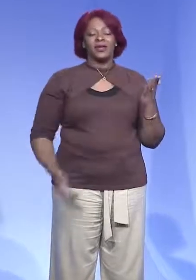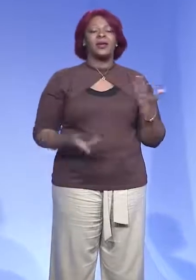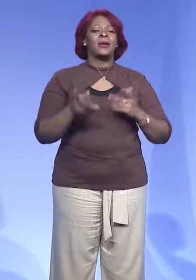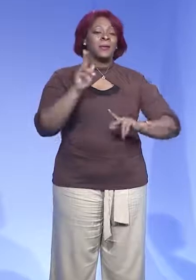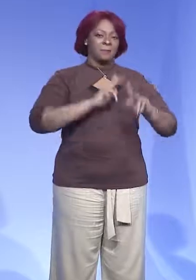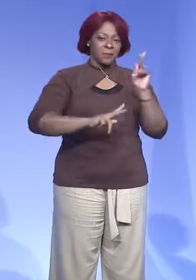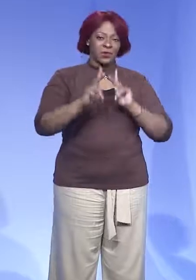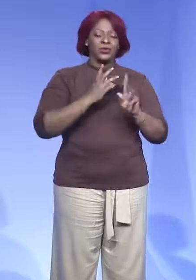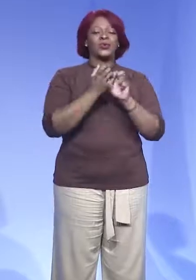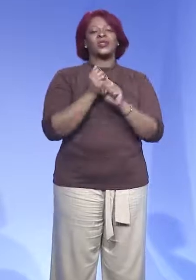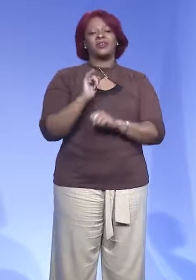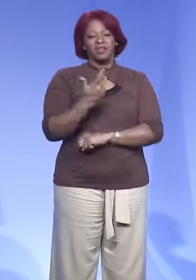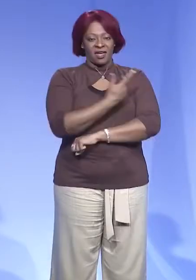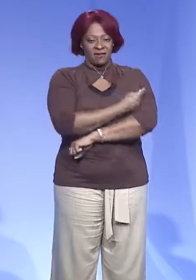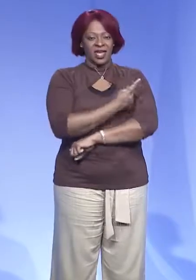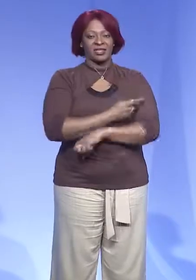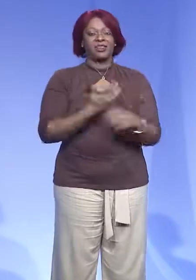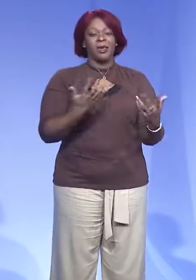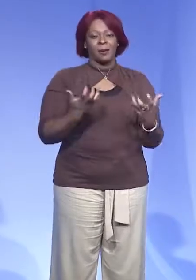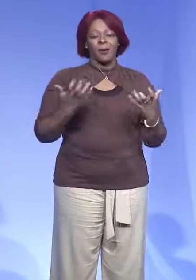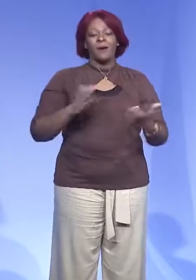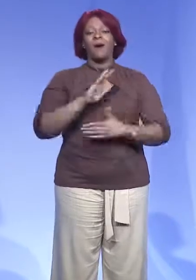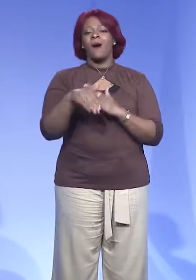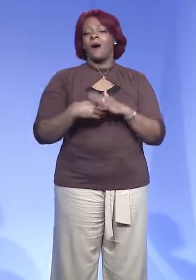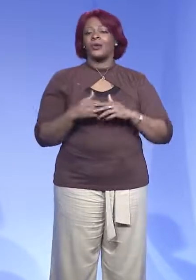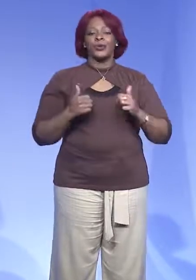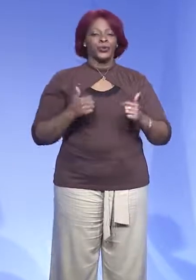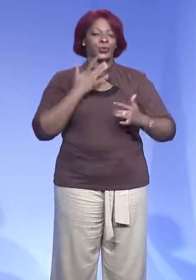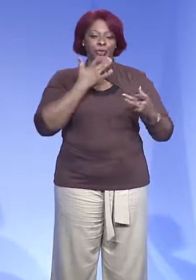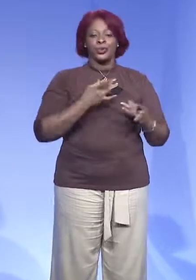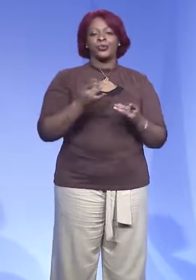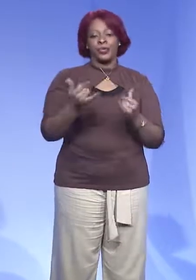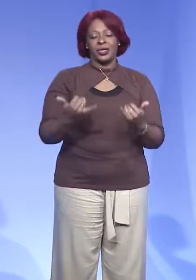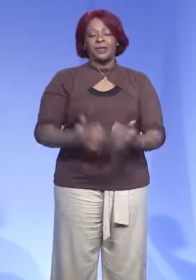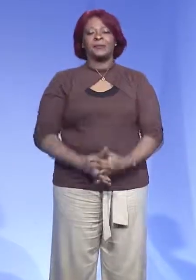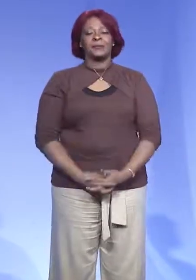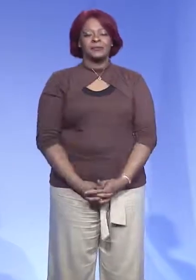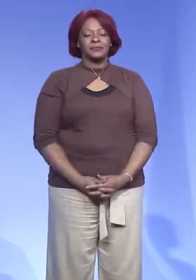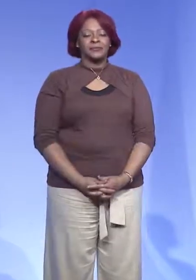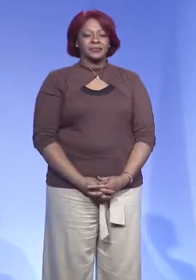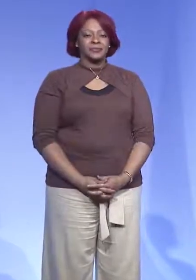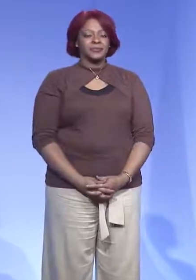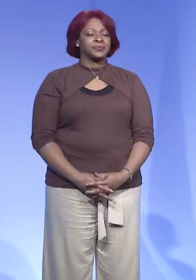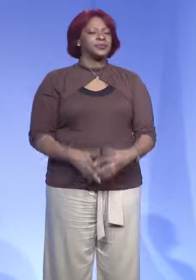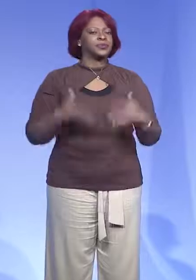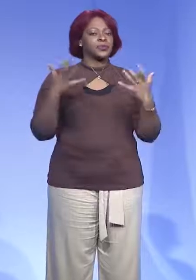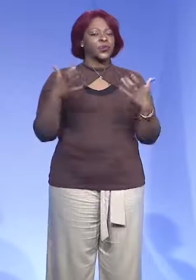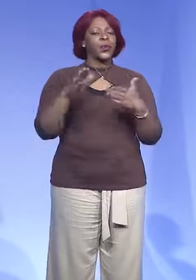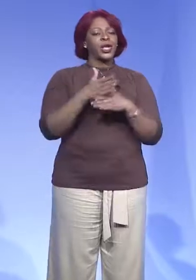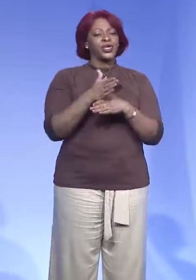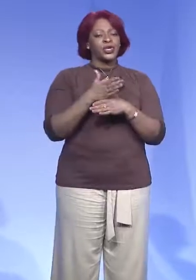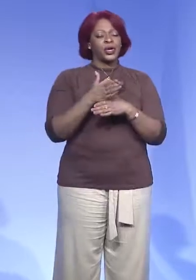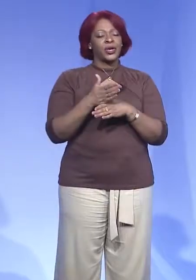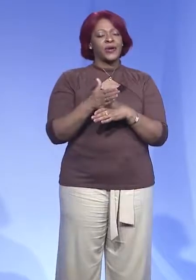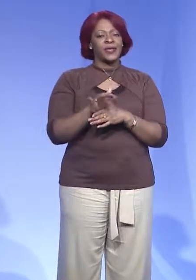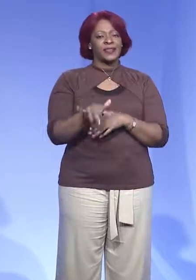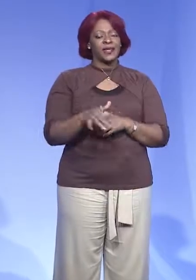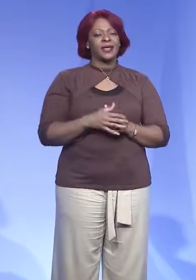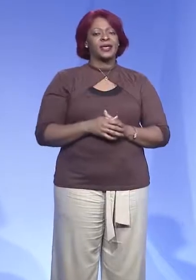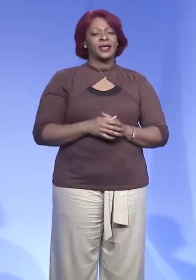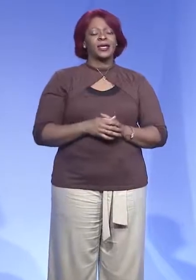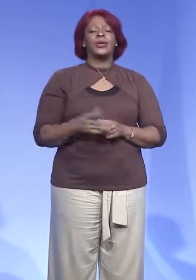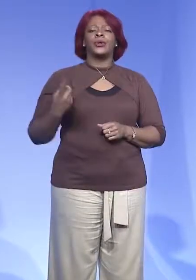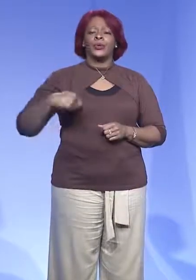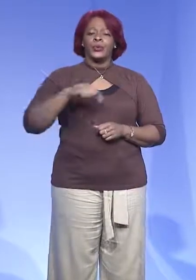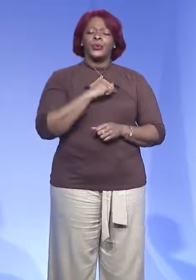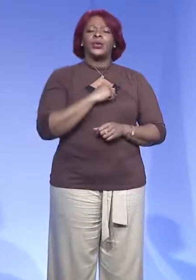are receiving the vaccine and that all is well, is moving smoothly. I just want to share also that